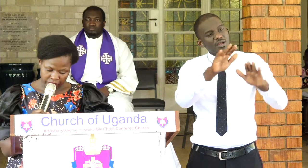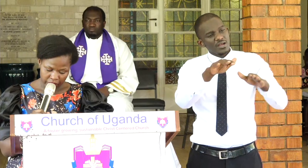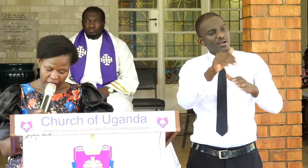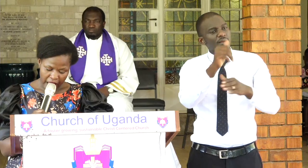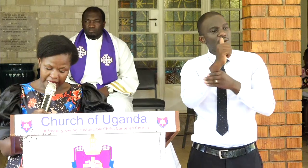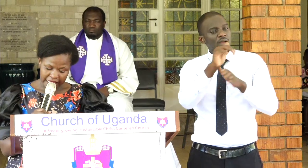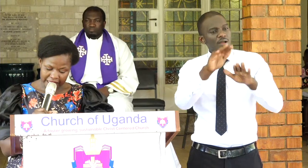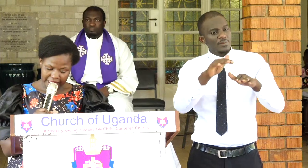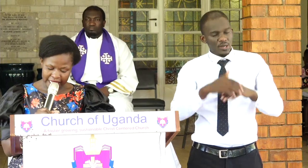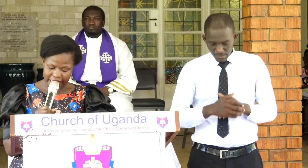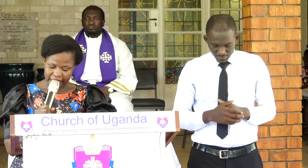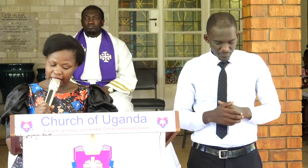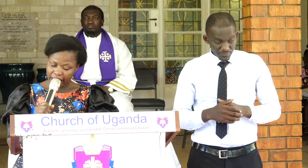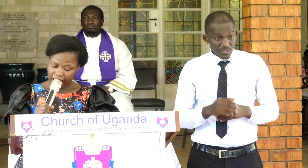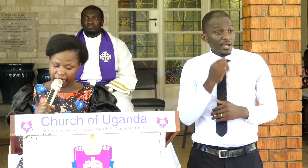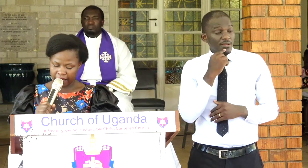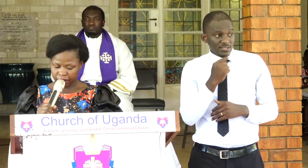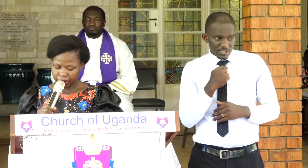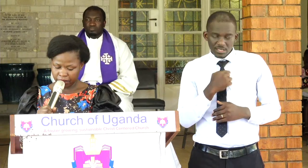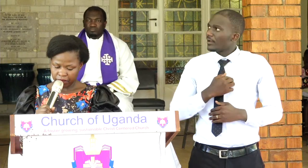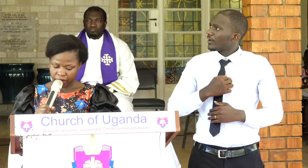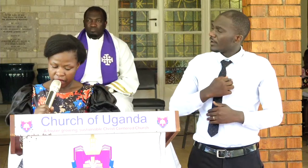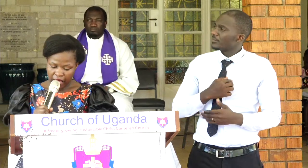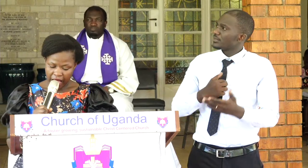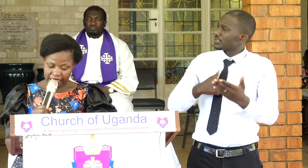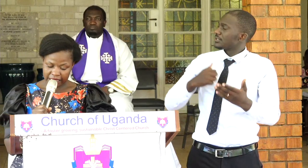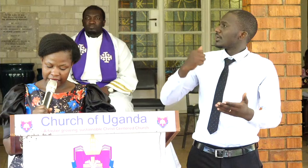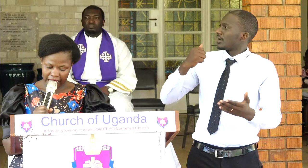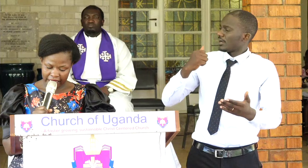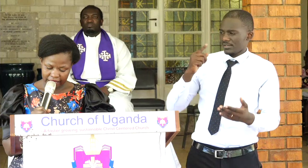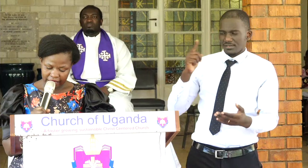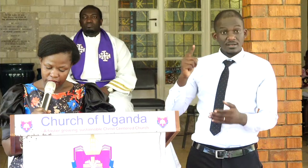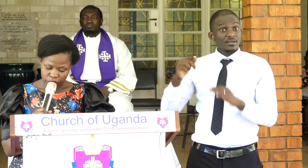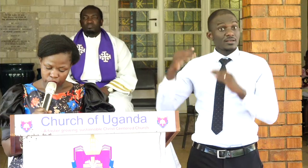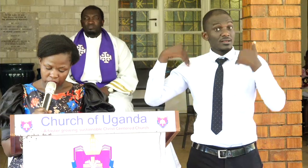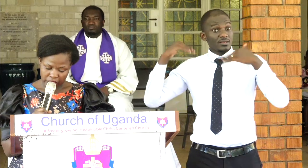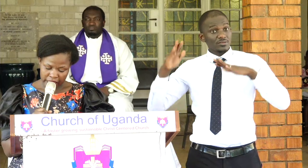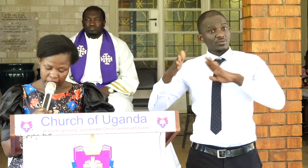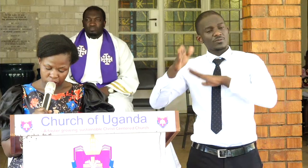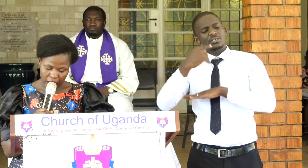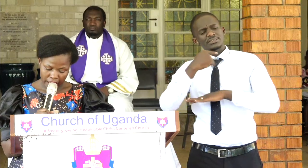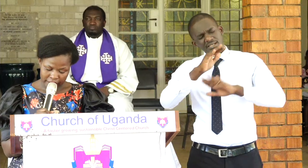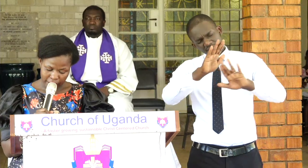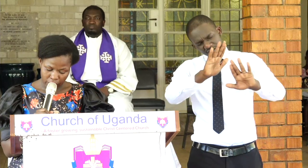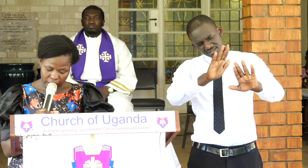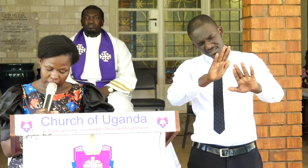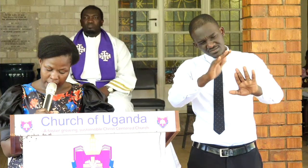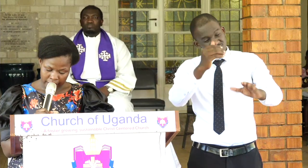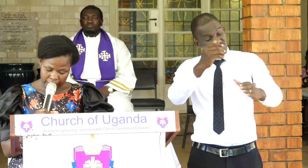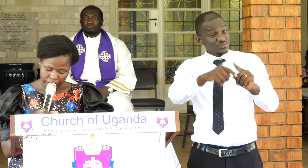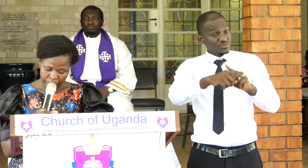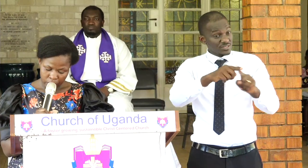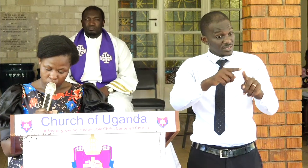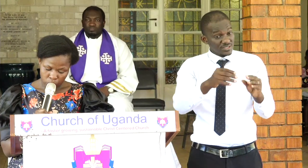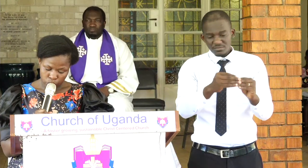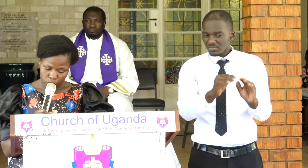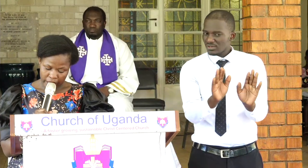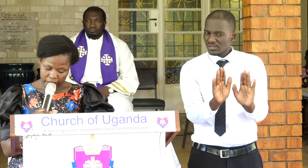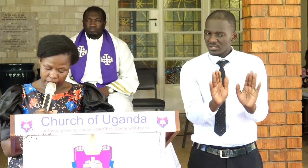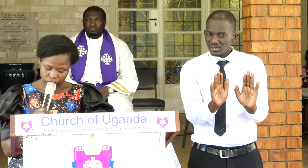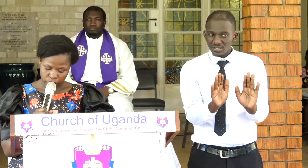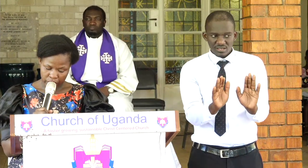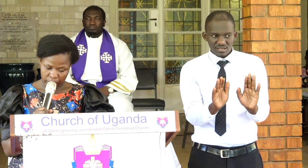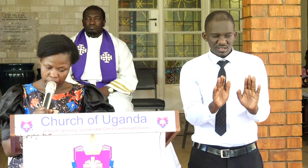Abraham. And he said, Here I am. And he said, Do not lay your hand on the lad or